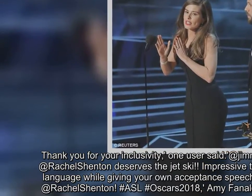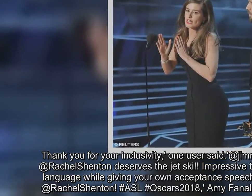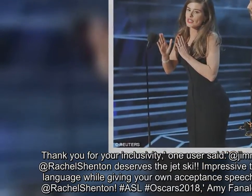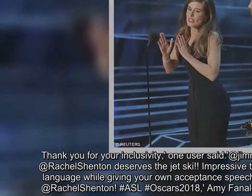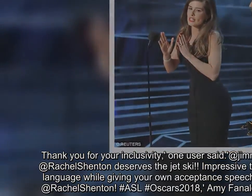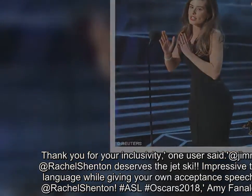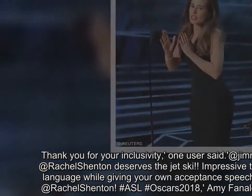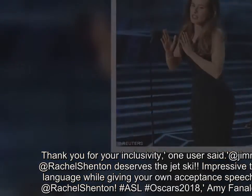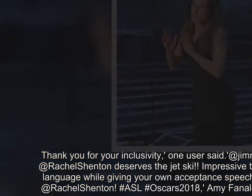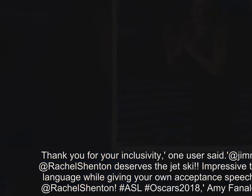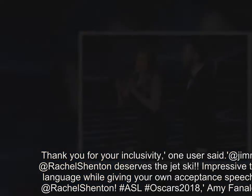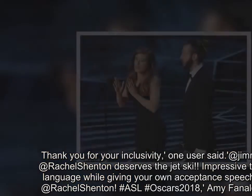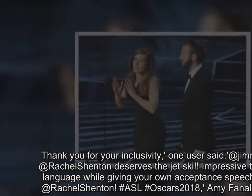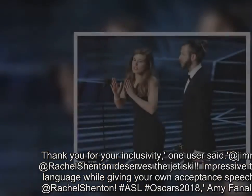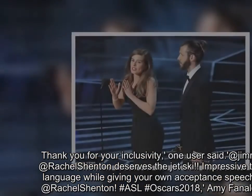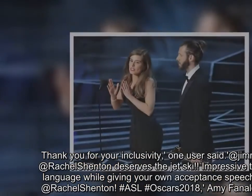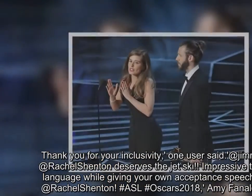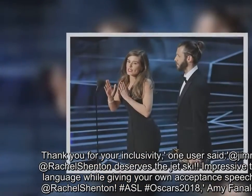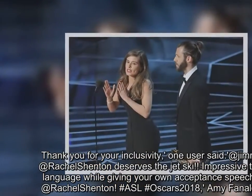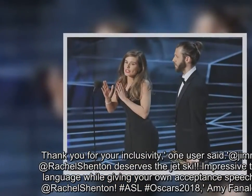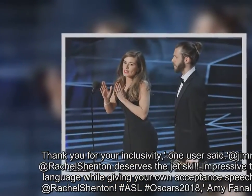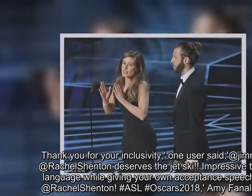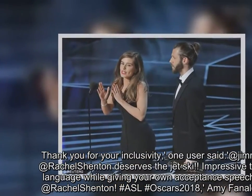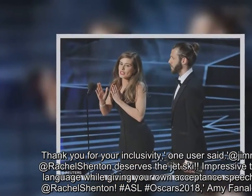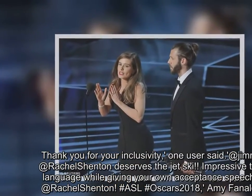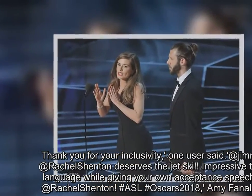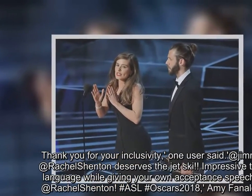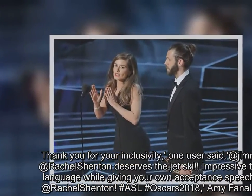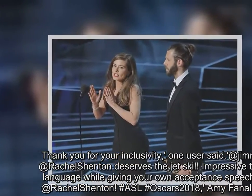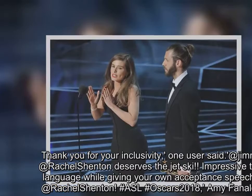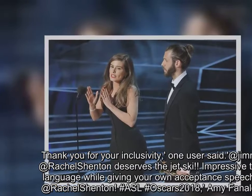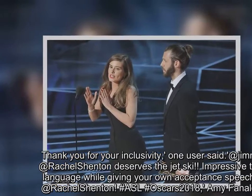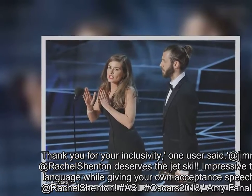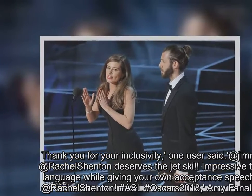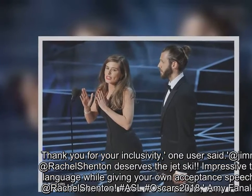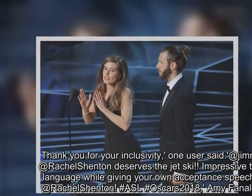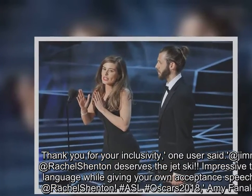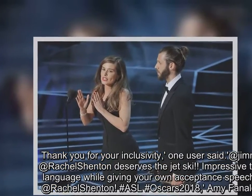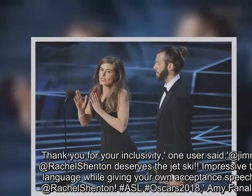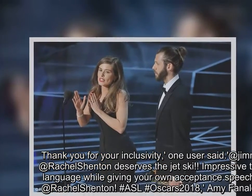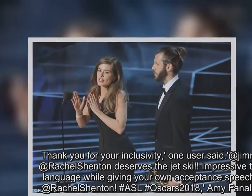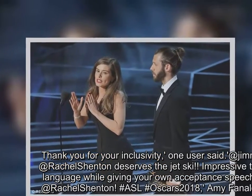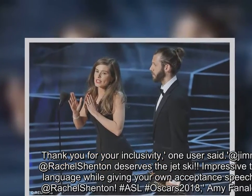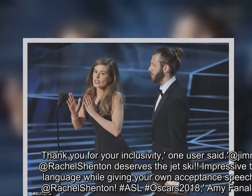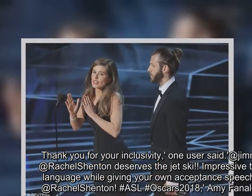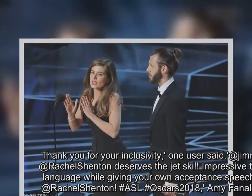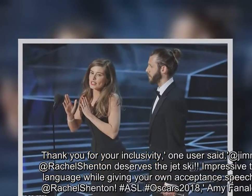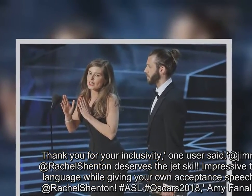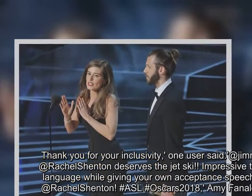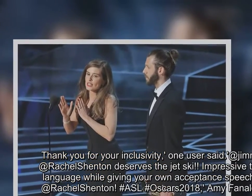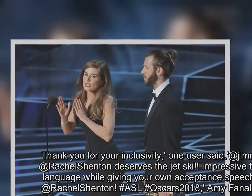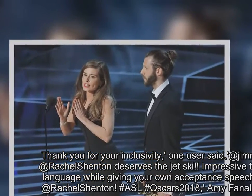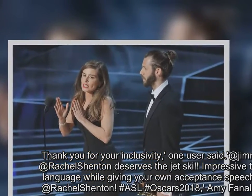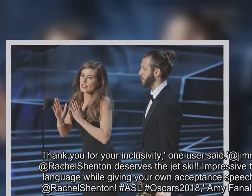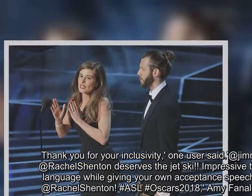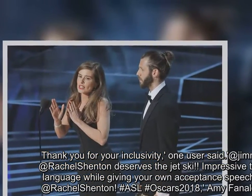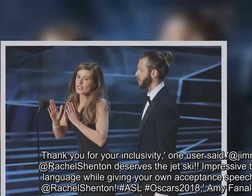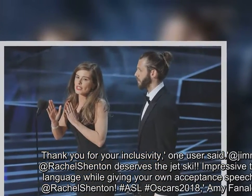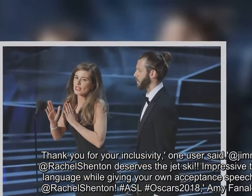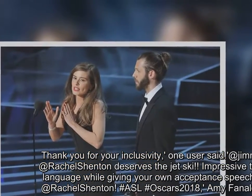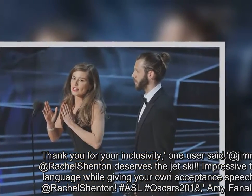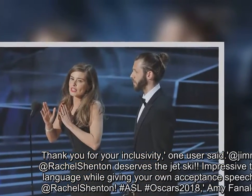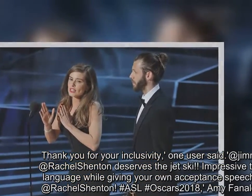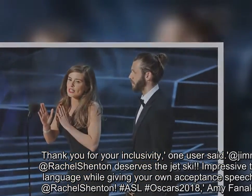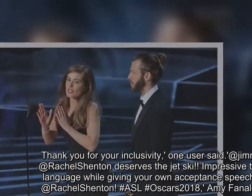to use sign language while giving your own acceptance speech. Thanks at Rachel Shunton. Hashtag ASL Hashtag